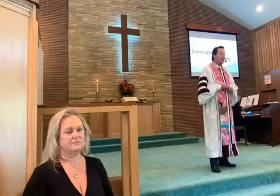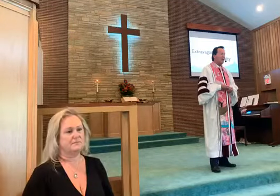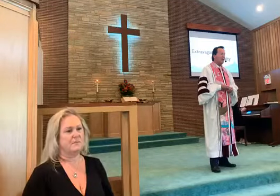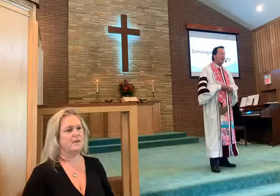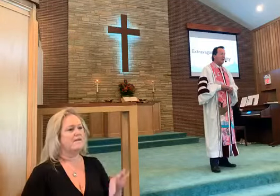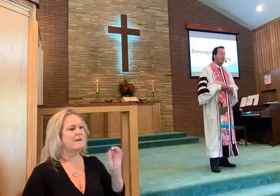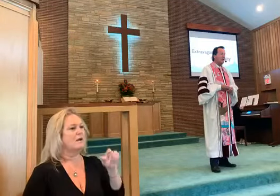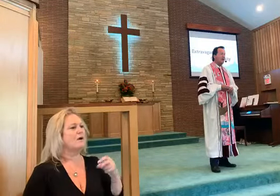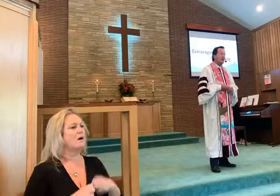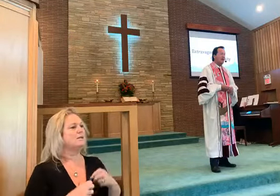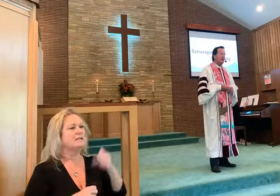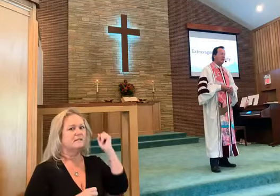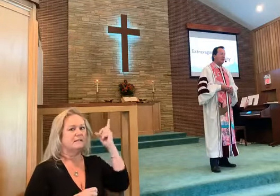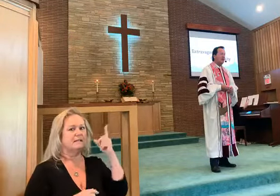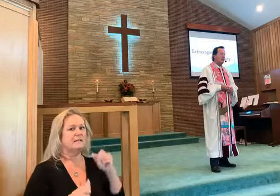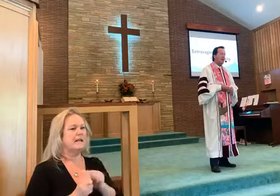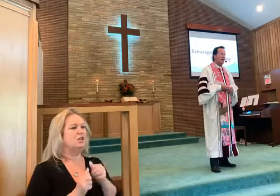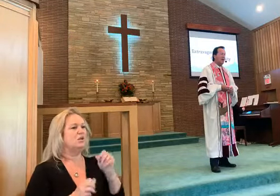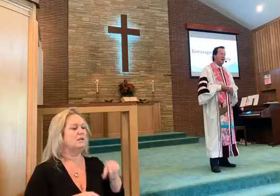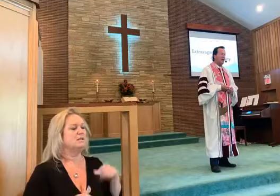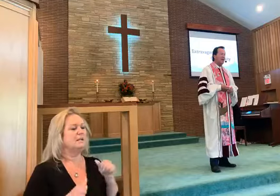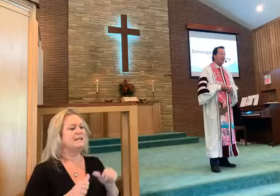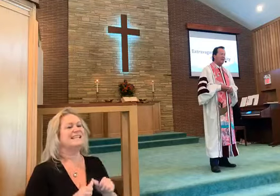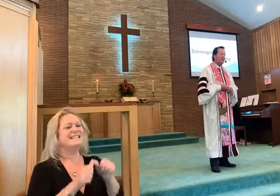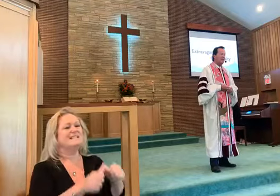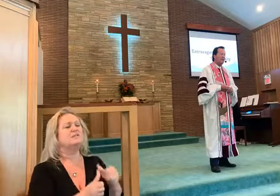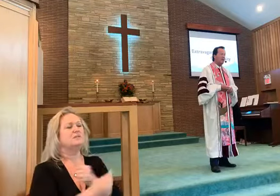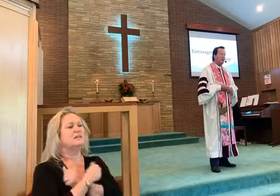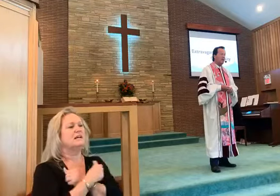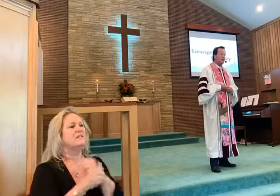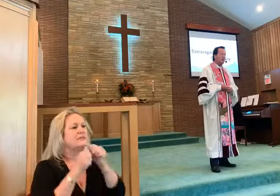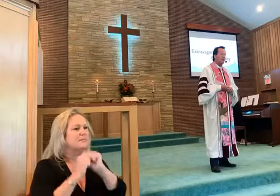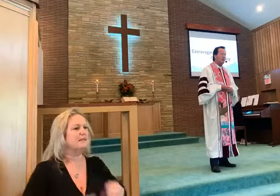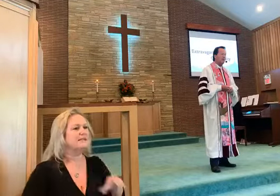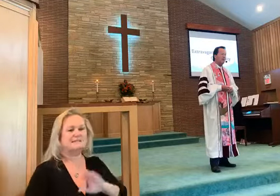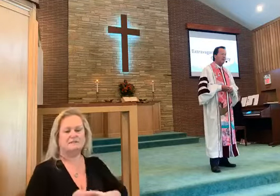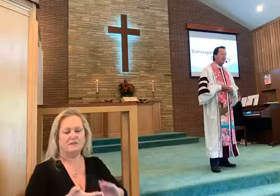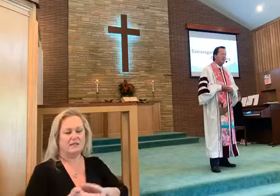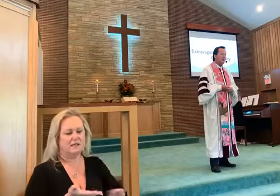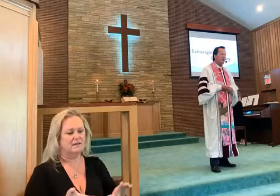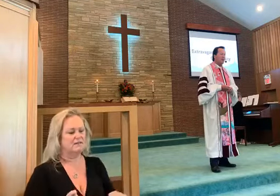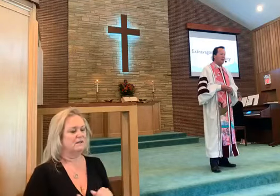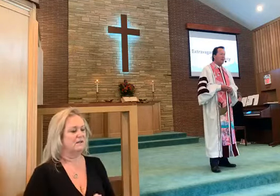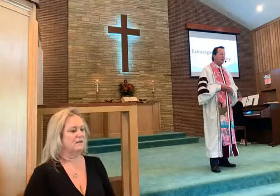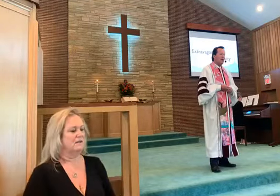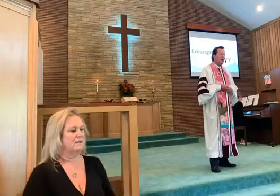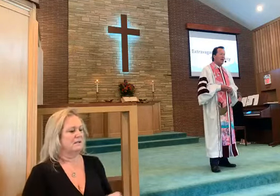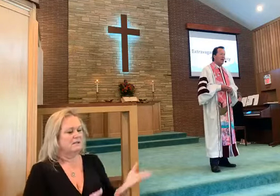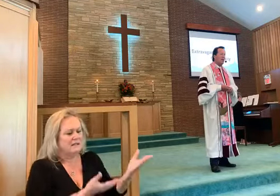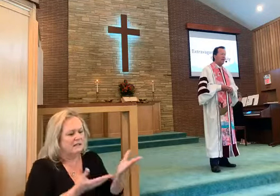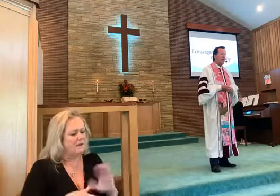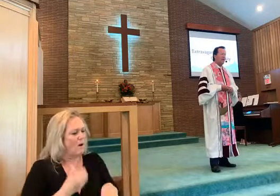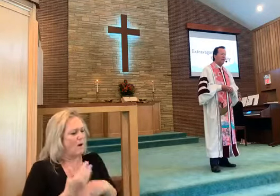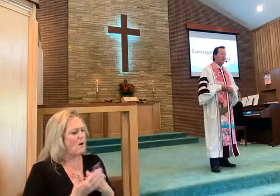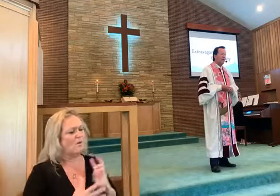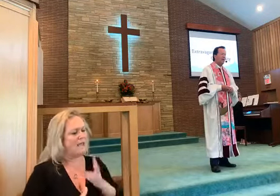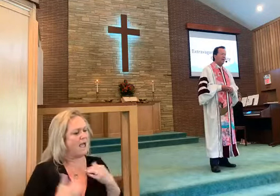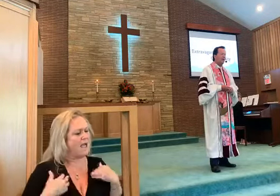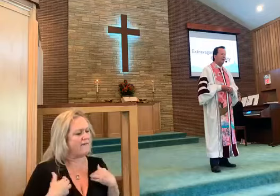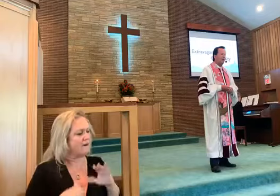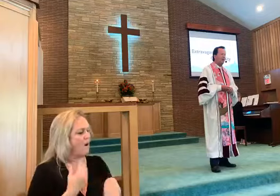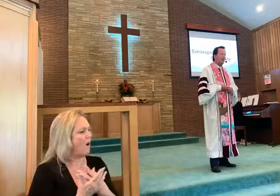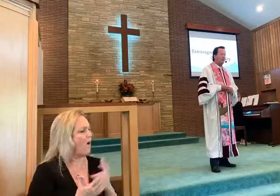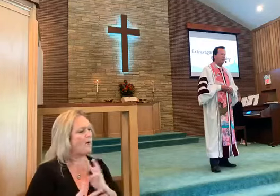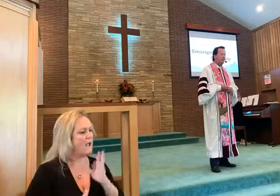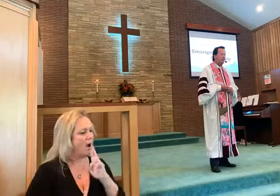I find it hard to understand how you can continue to love and bless and forgive, to provide all that we have and all